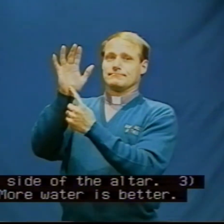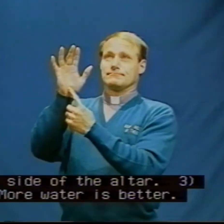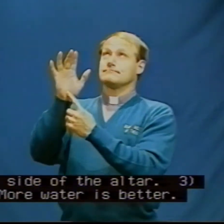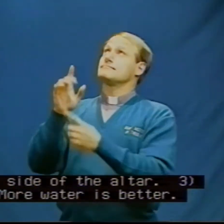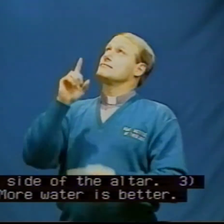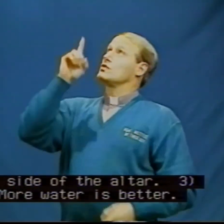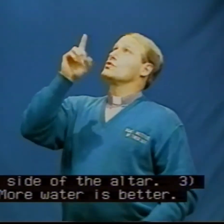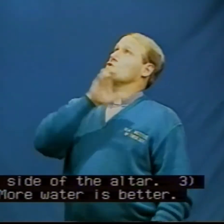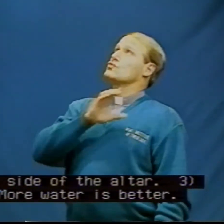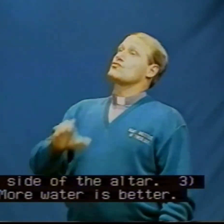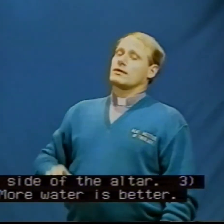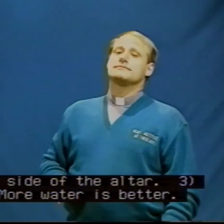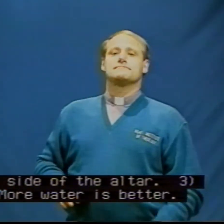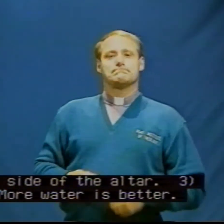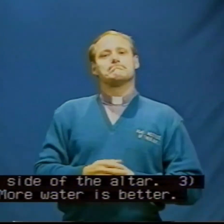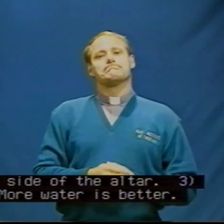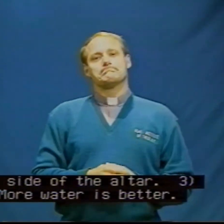water is better.